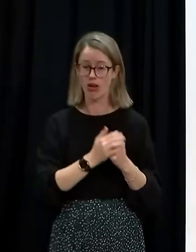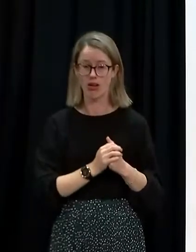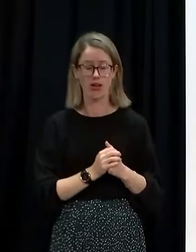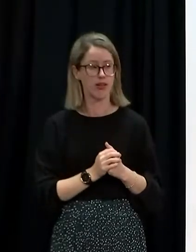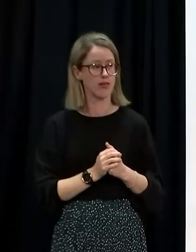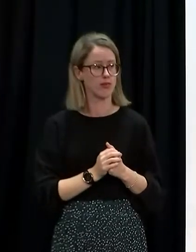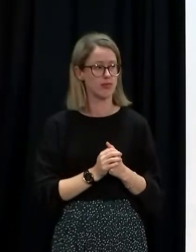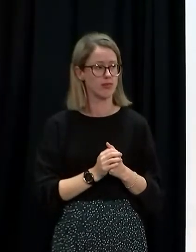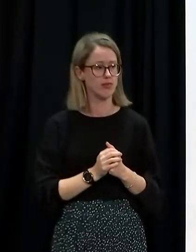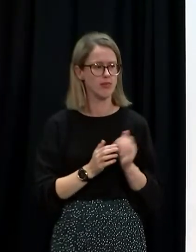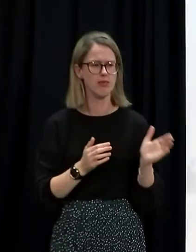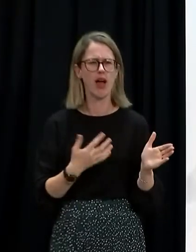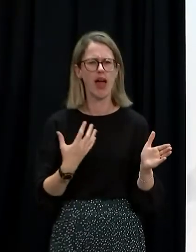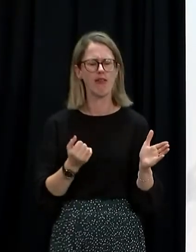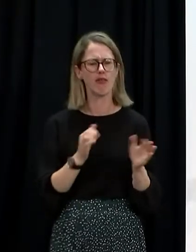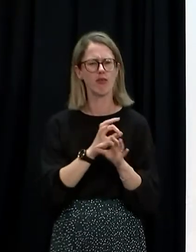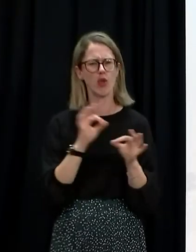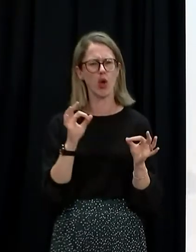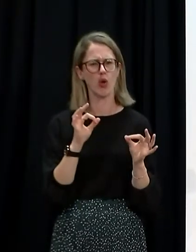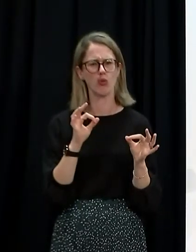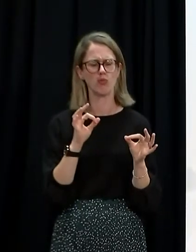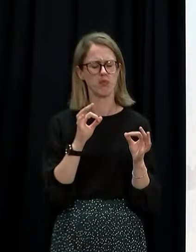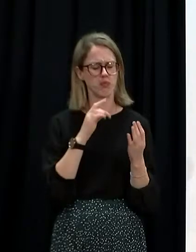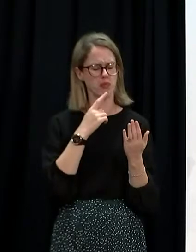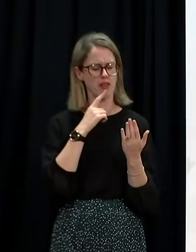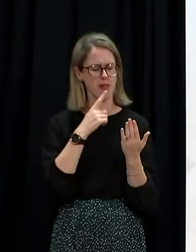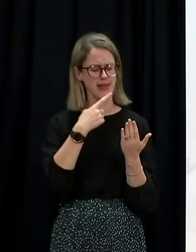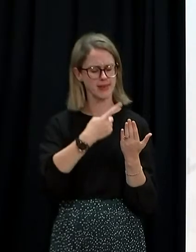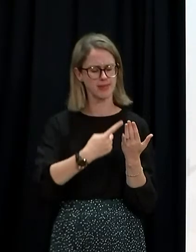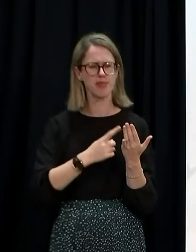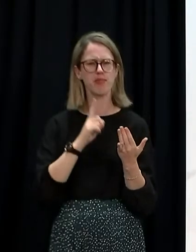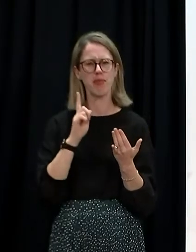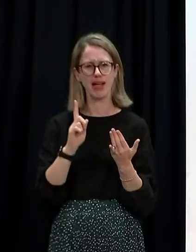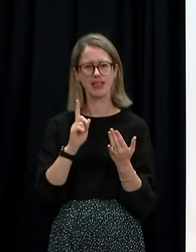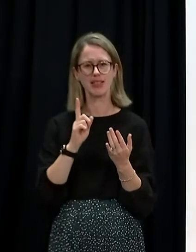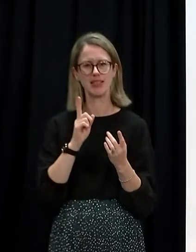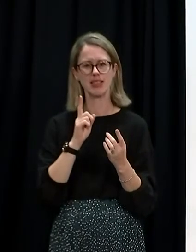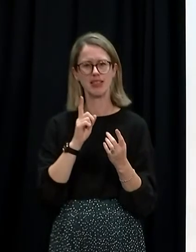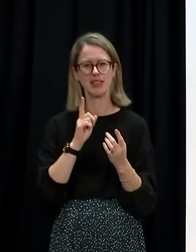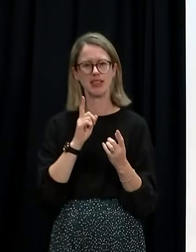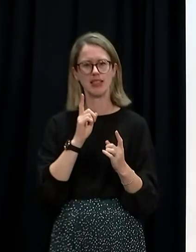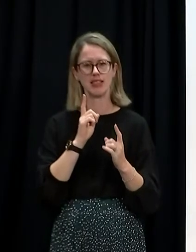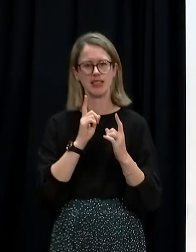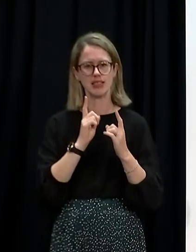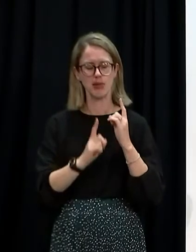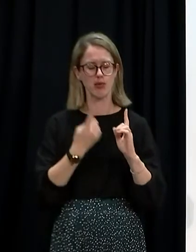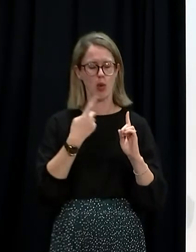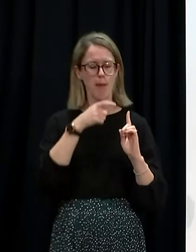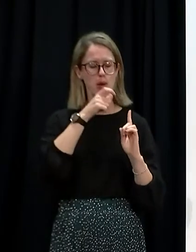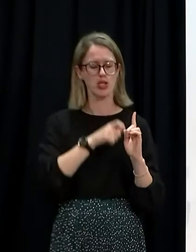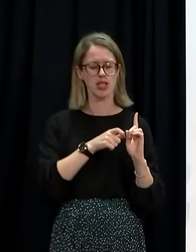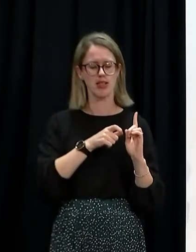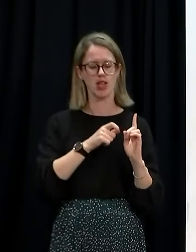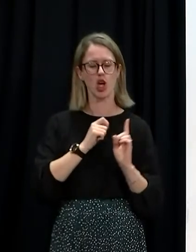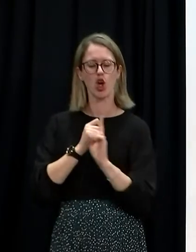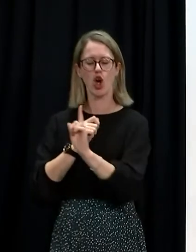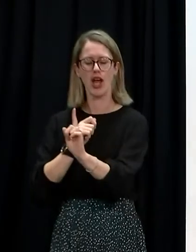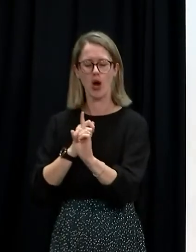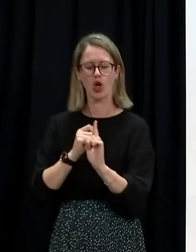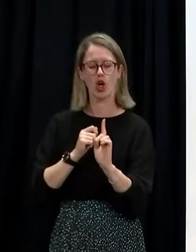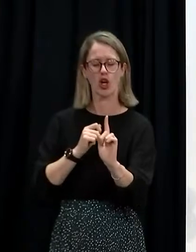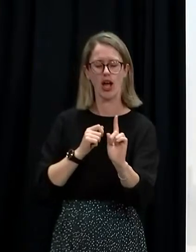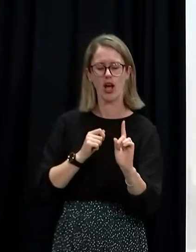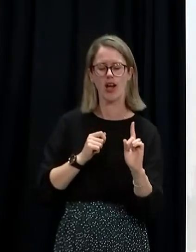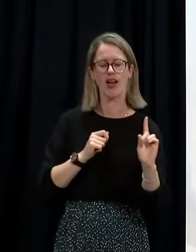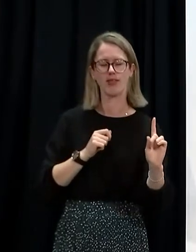minority? Look, I don't have the detail, but very often you'll have more than one exposure event associated with one person. So it may have just been one